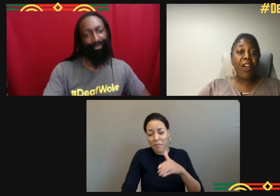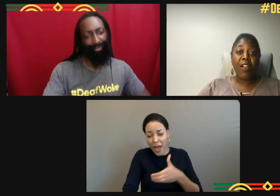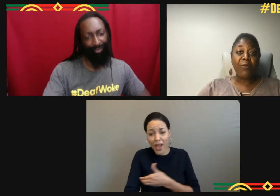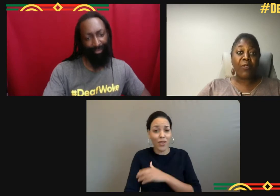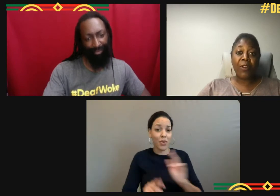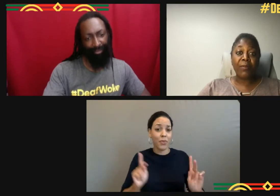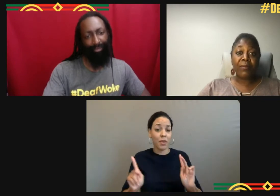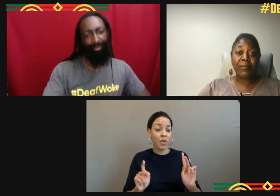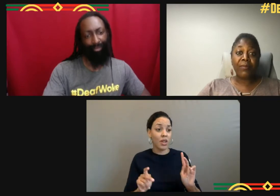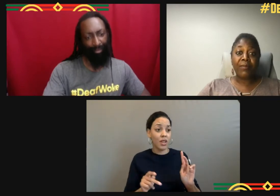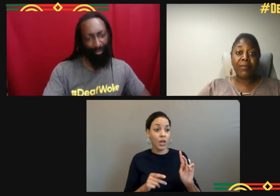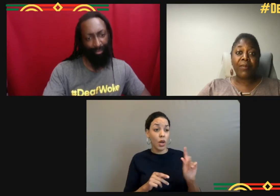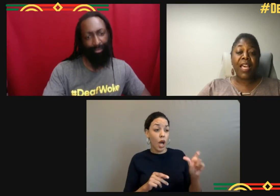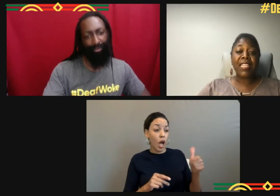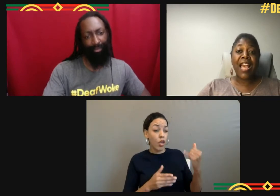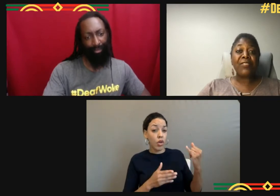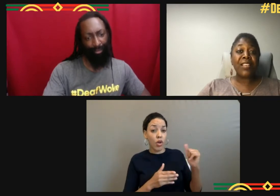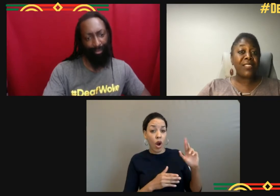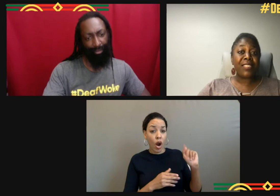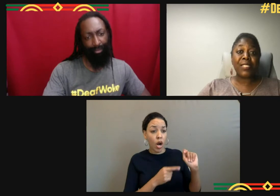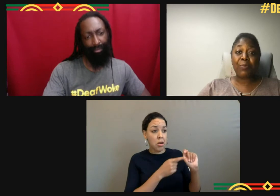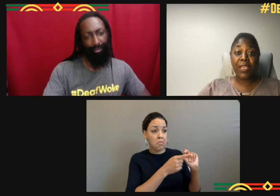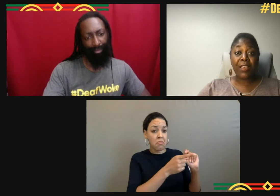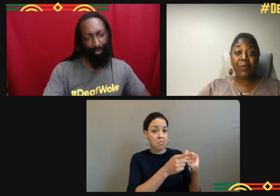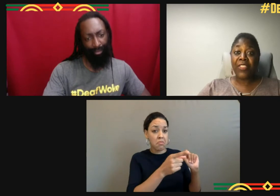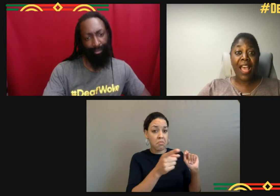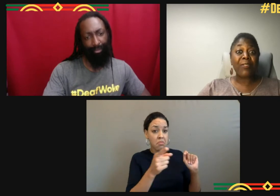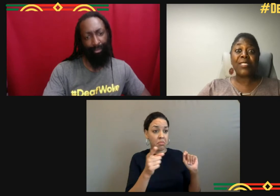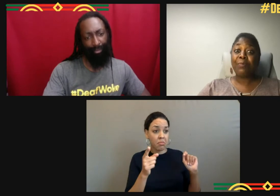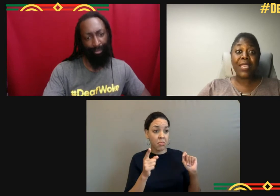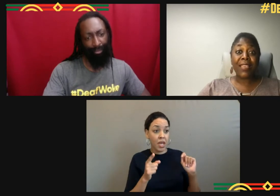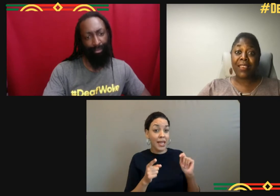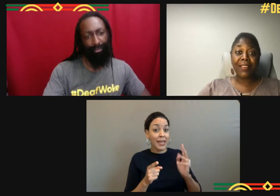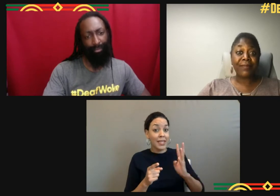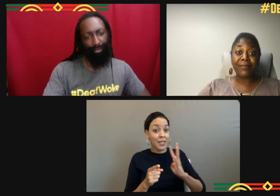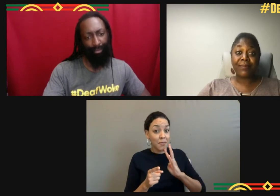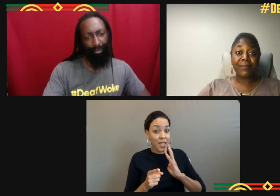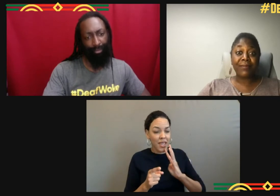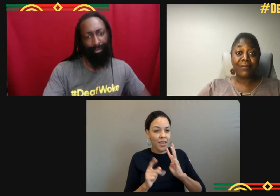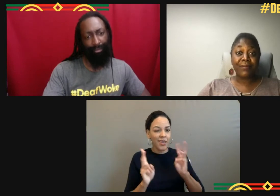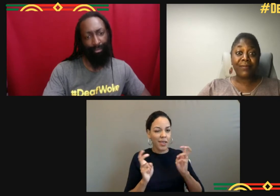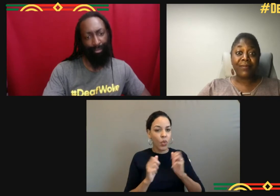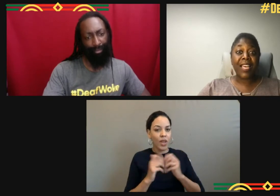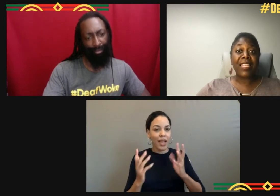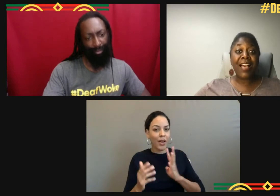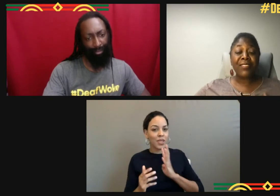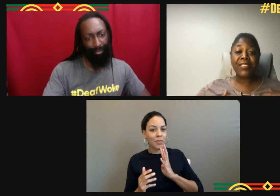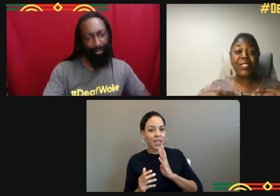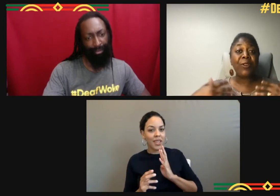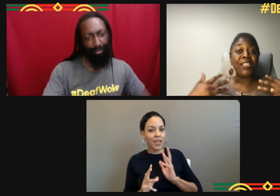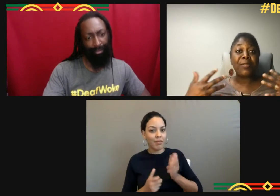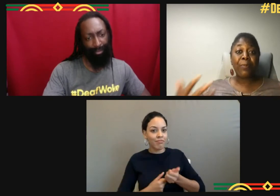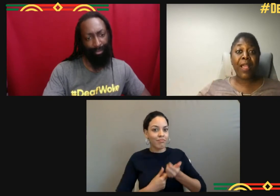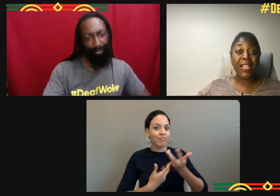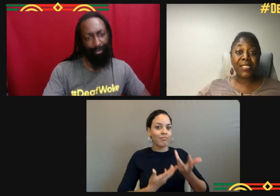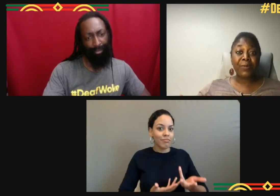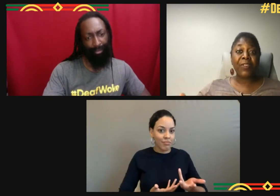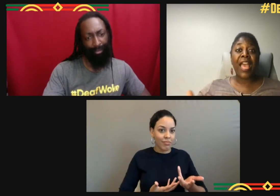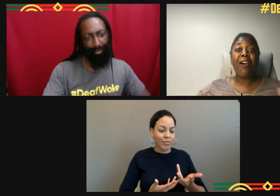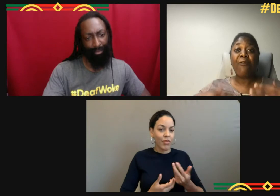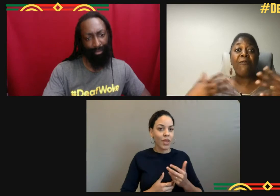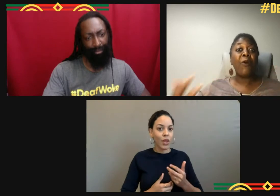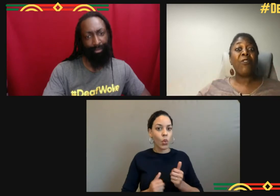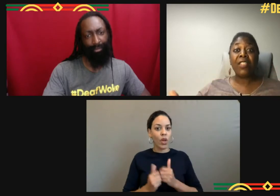What other art form allows us to speak without speaking? Allows us to